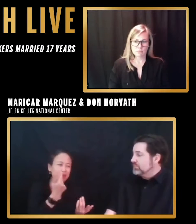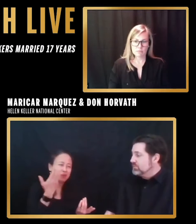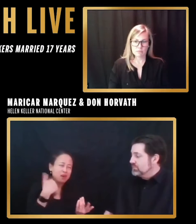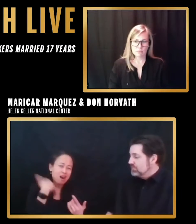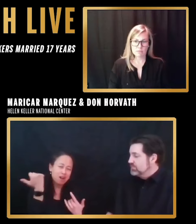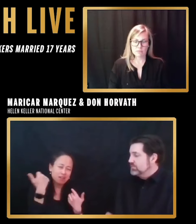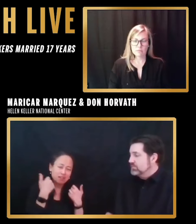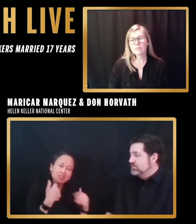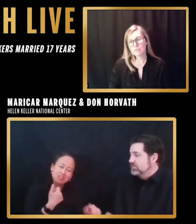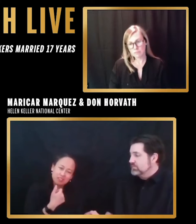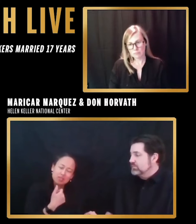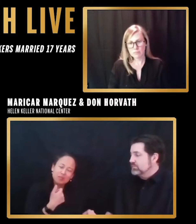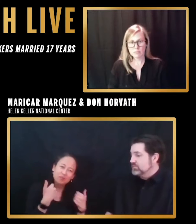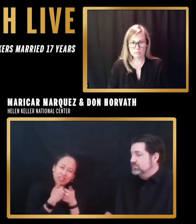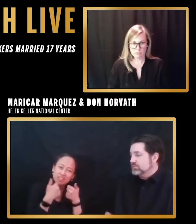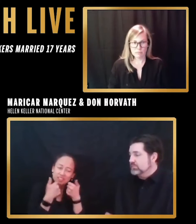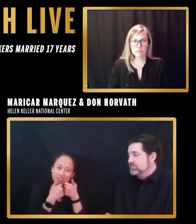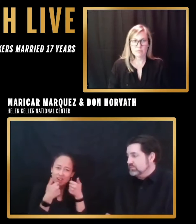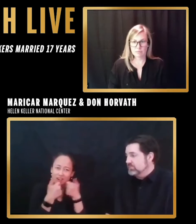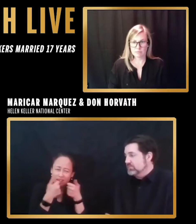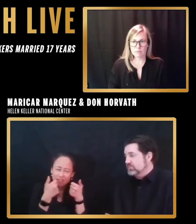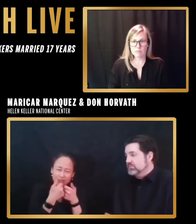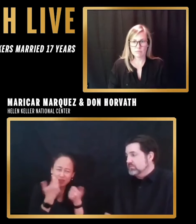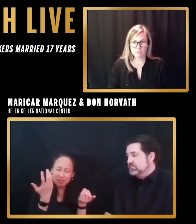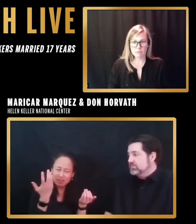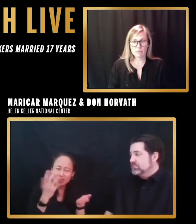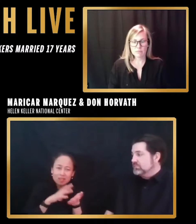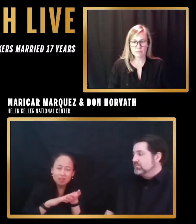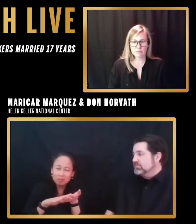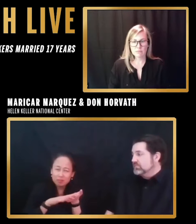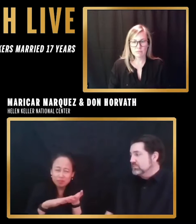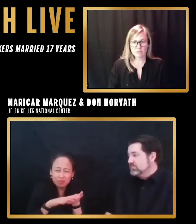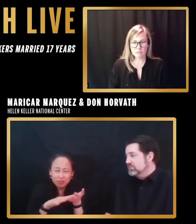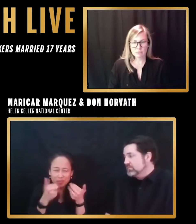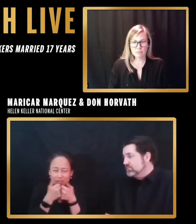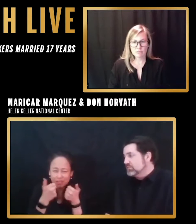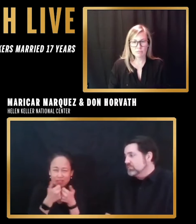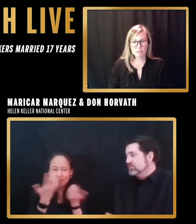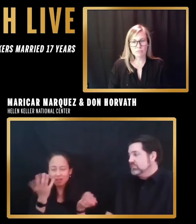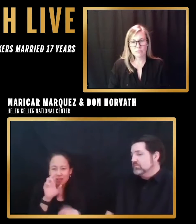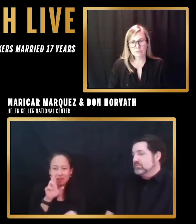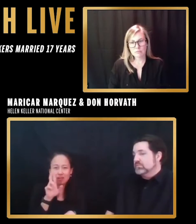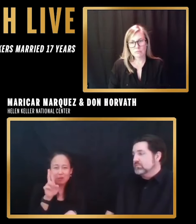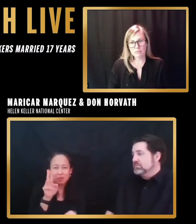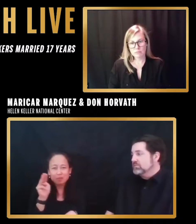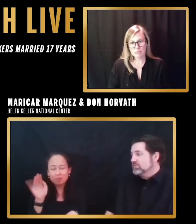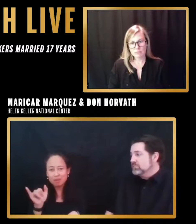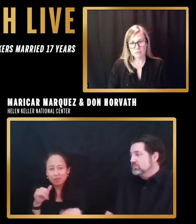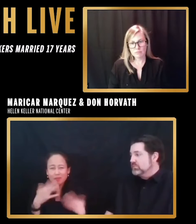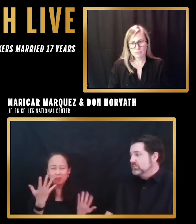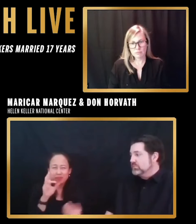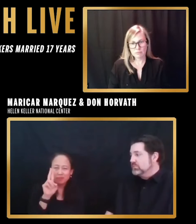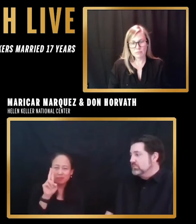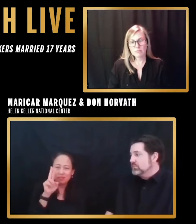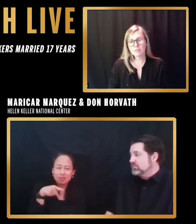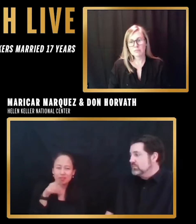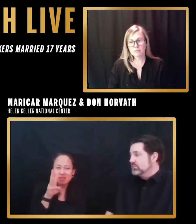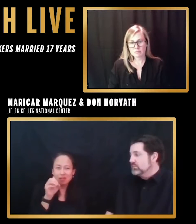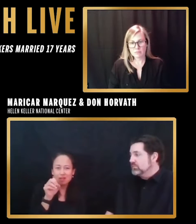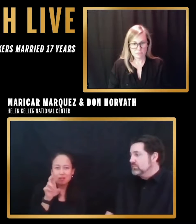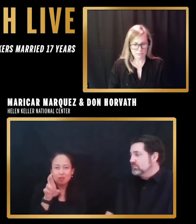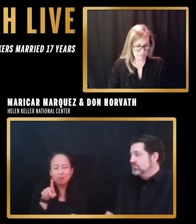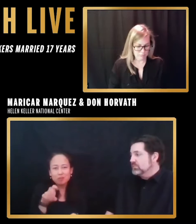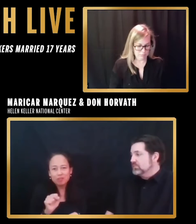we just don't have the chance to do that as much. So it's been a big challenge.